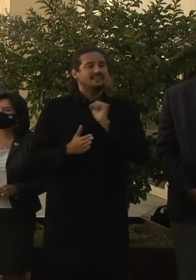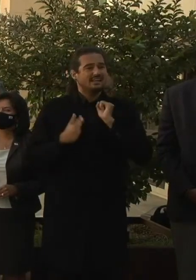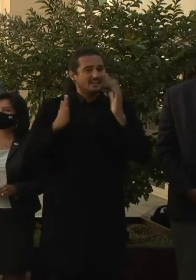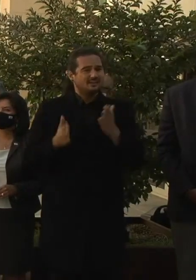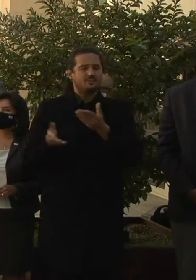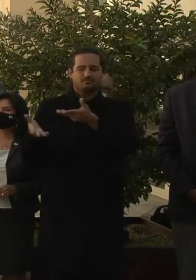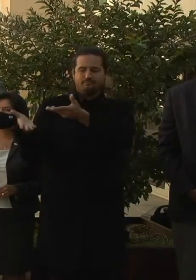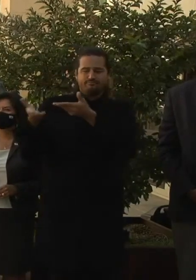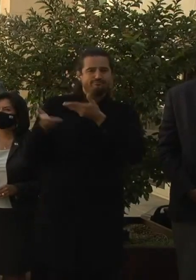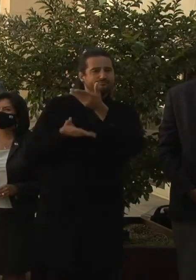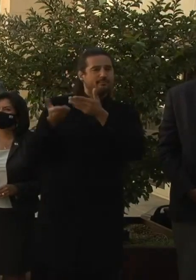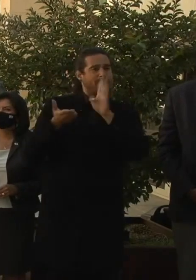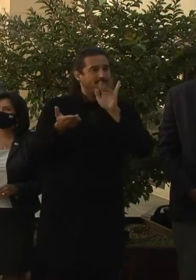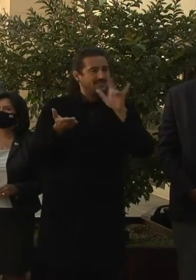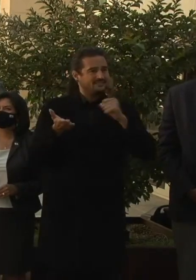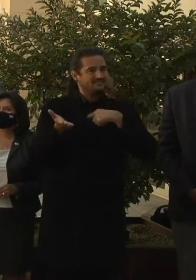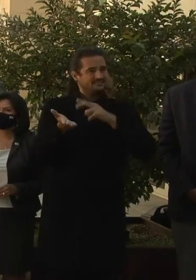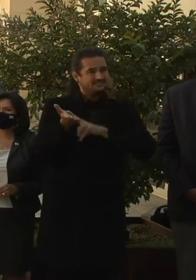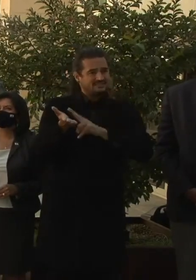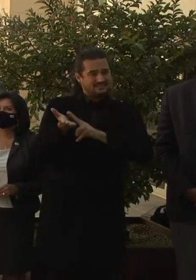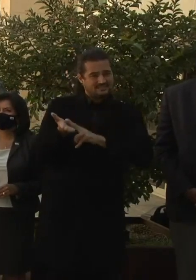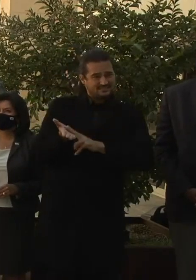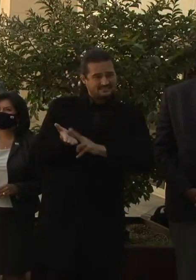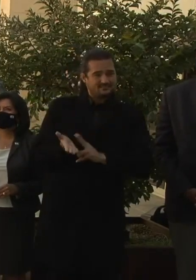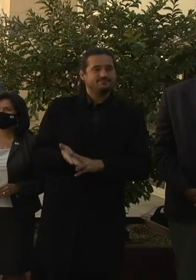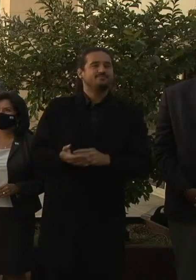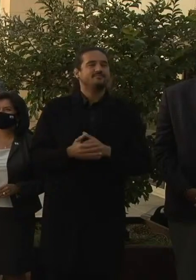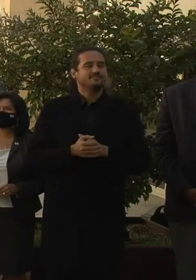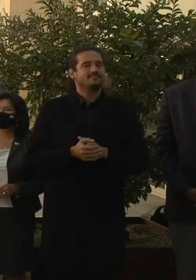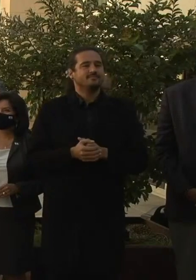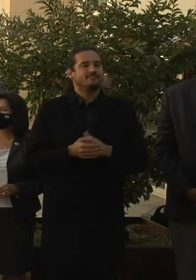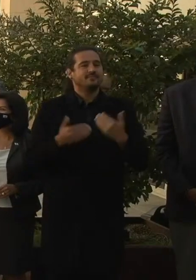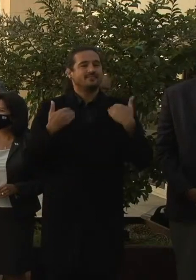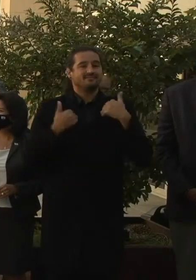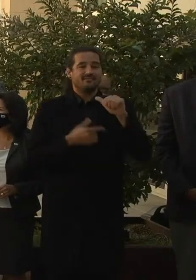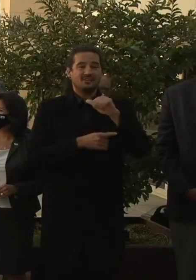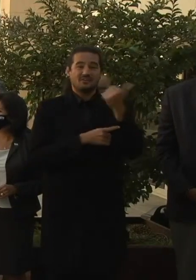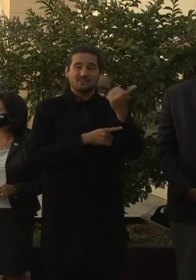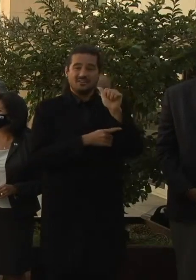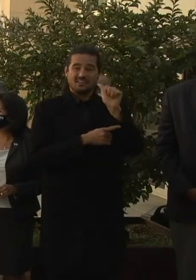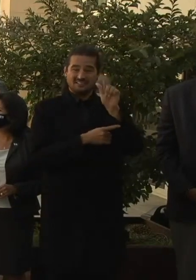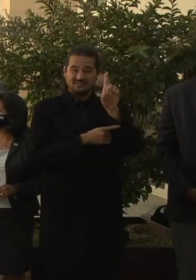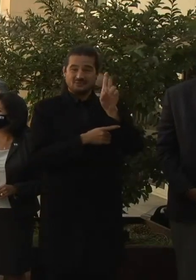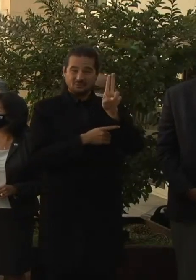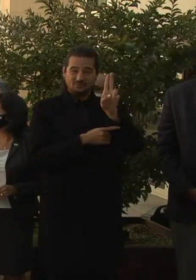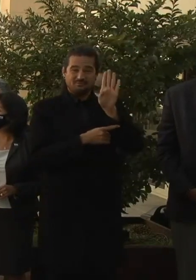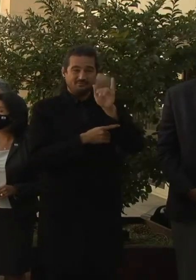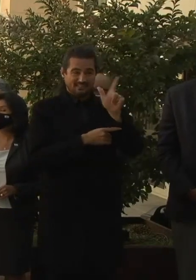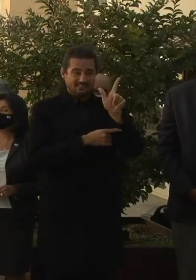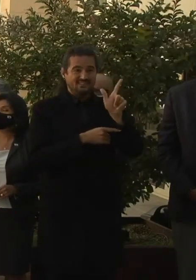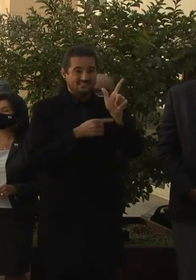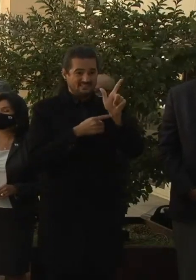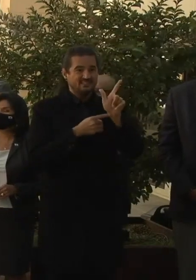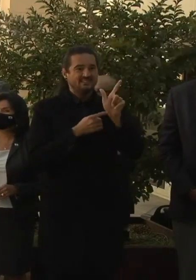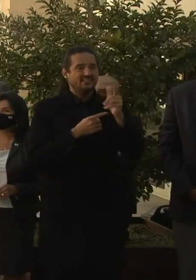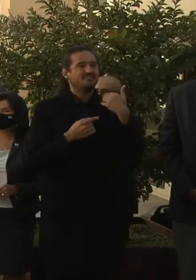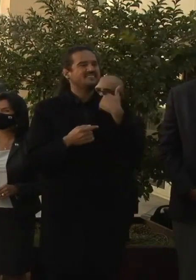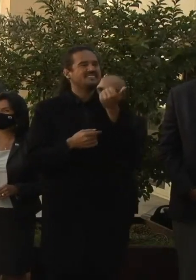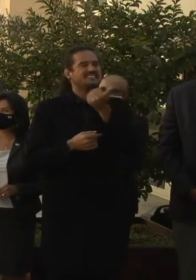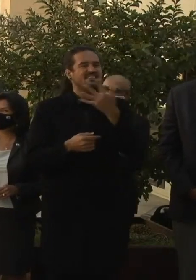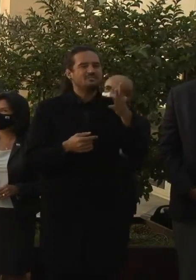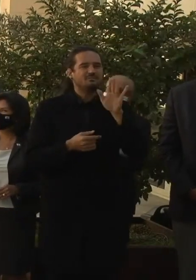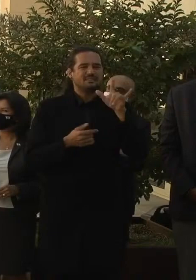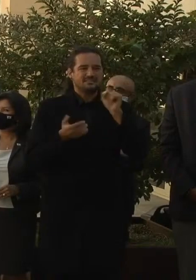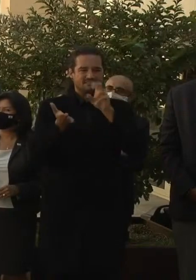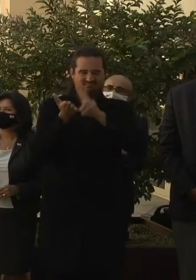that we launched just a year and a half ago, and that's with ADUs. Remarkable group of bills that I had the privilege of signing almost 2